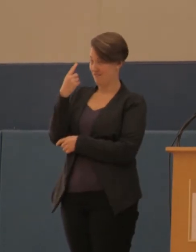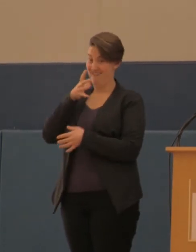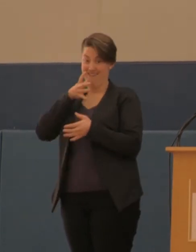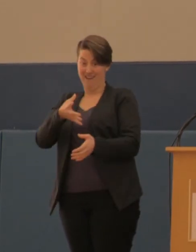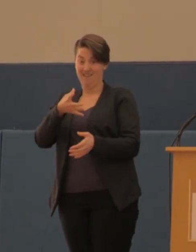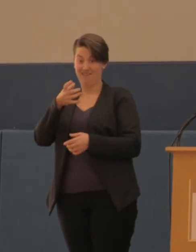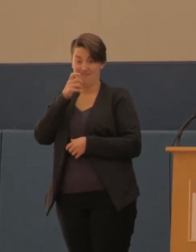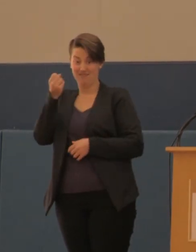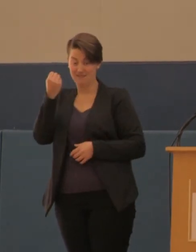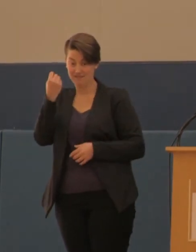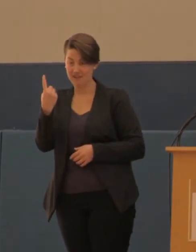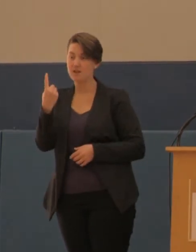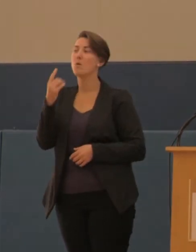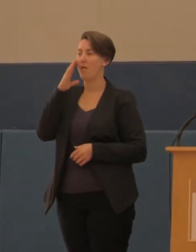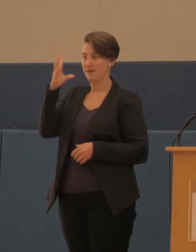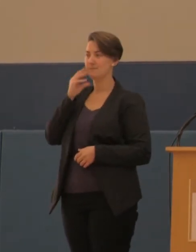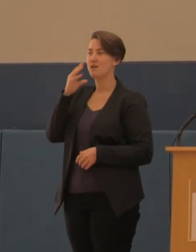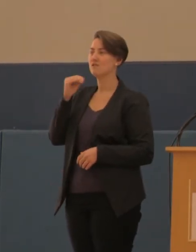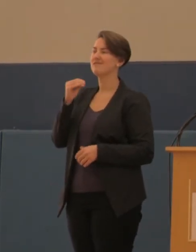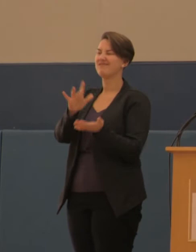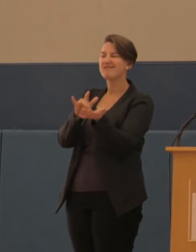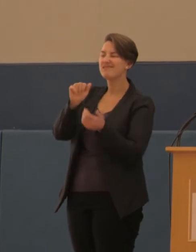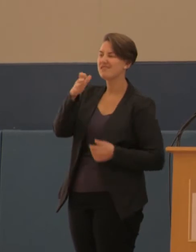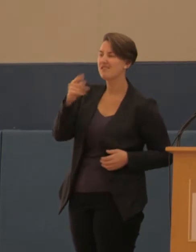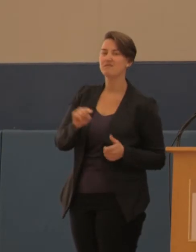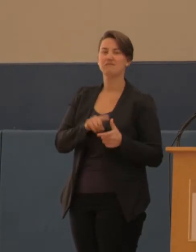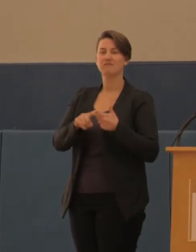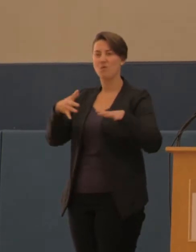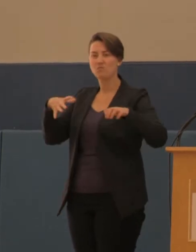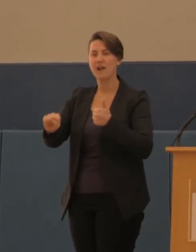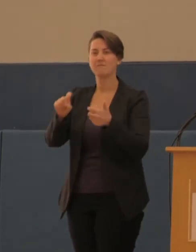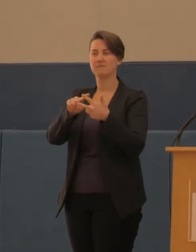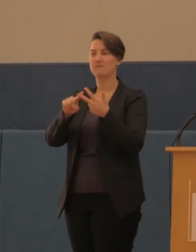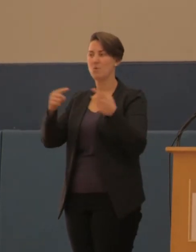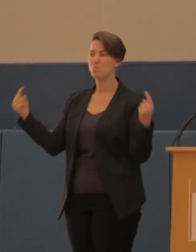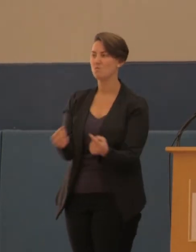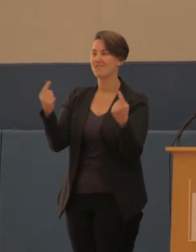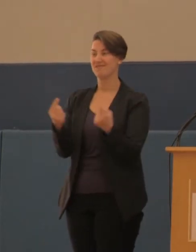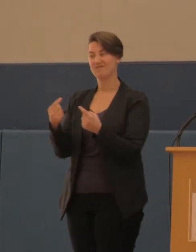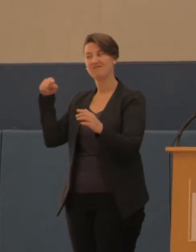were assaulted, raped, wounded, and killed.